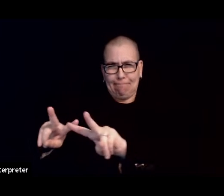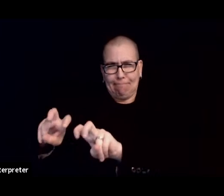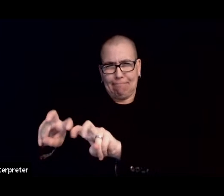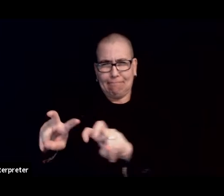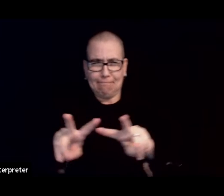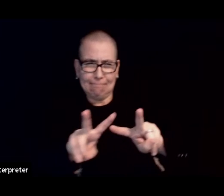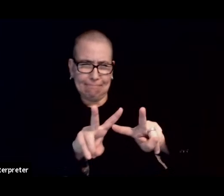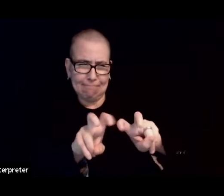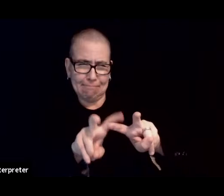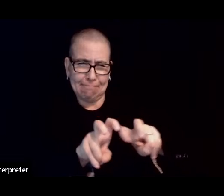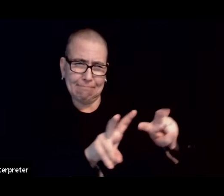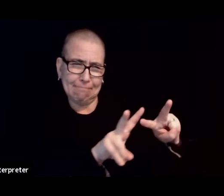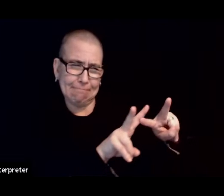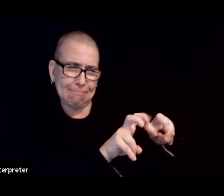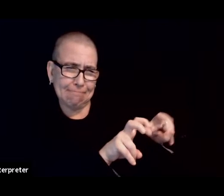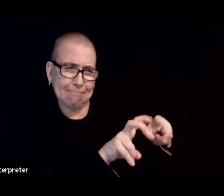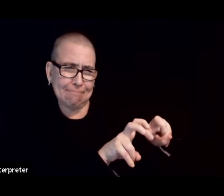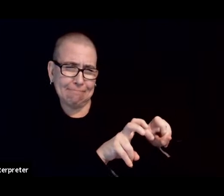be.